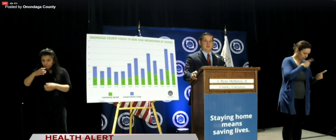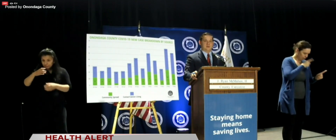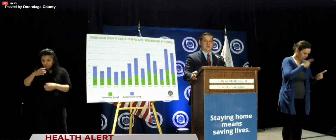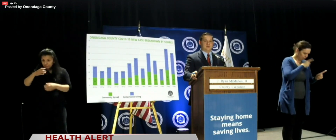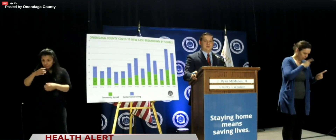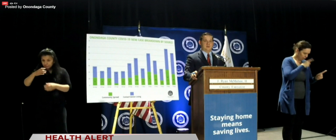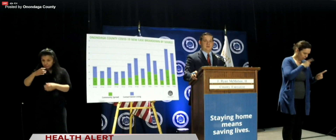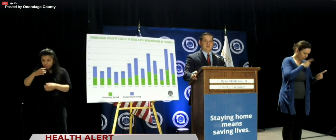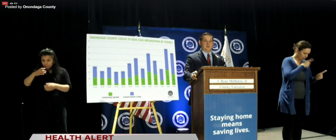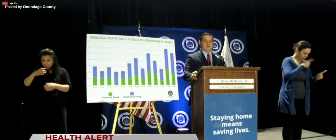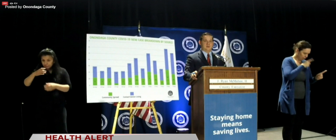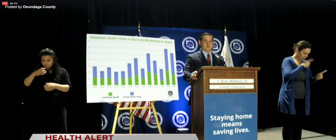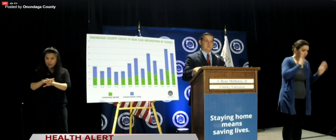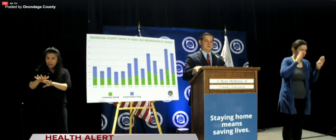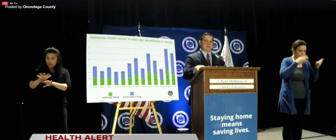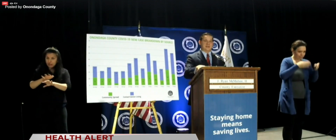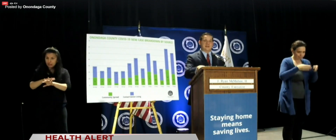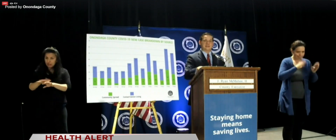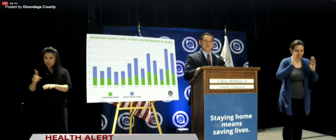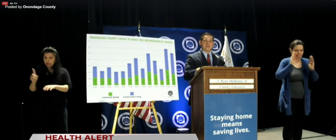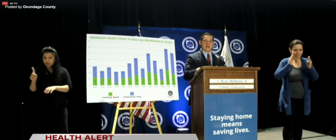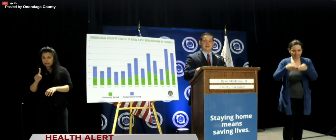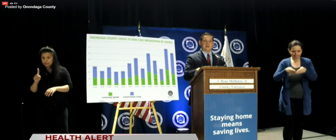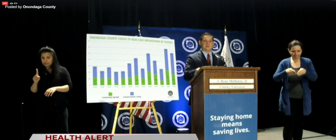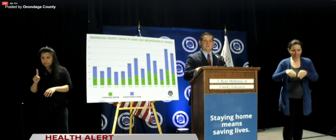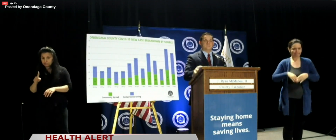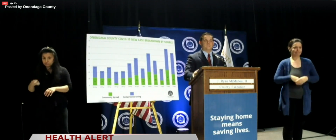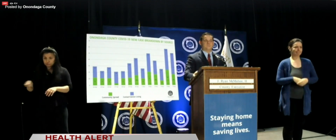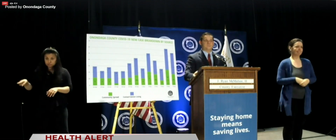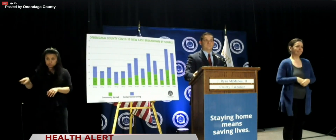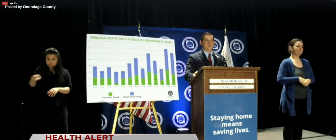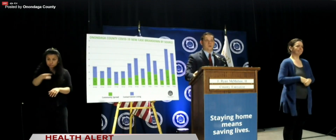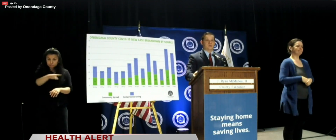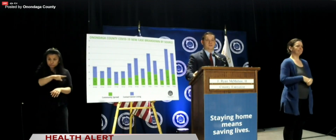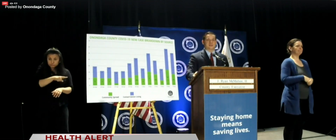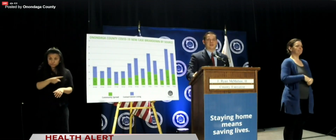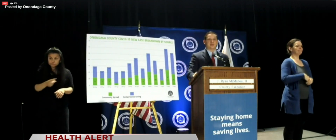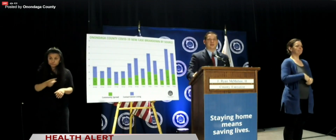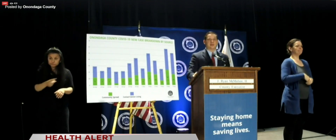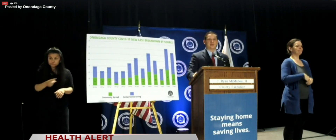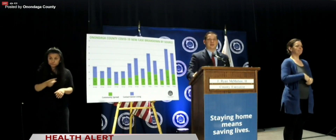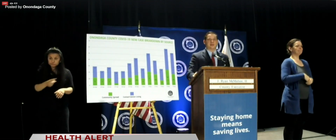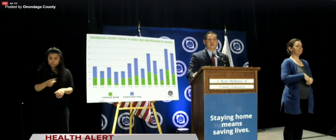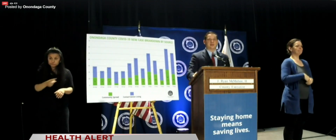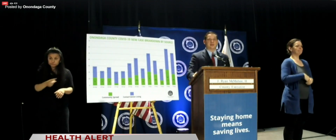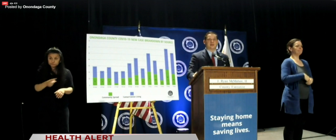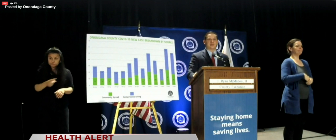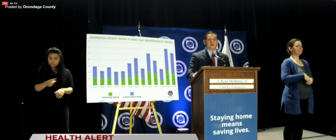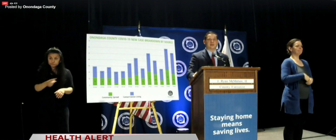team because I need the data, or else I can't make decisions.